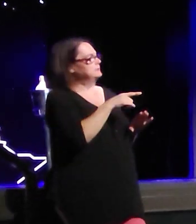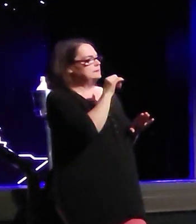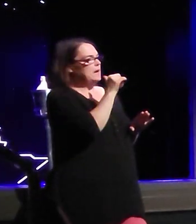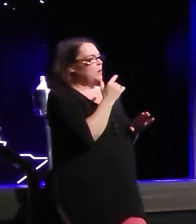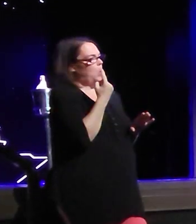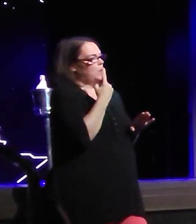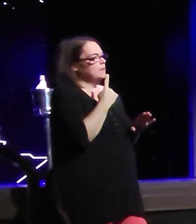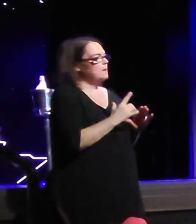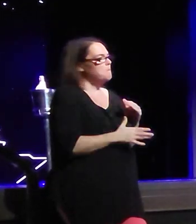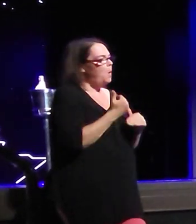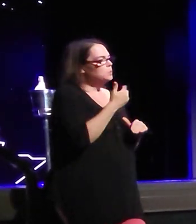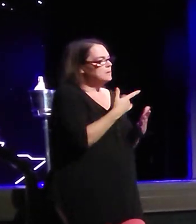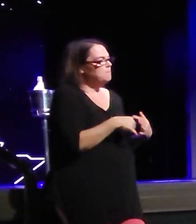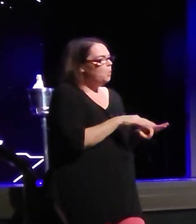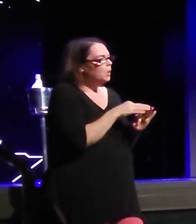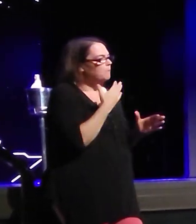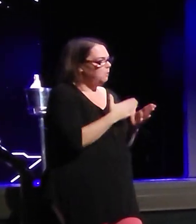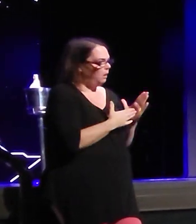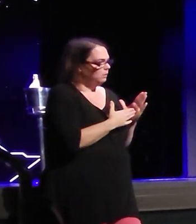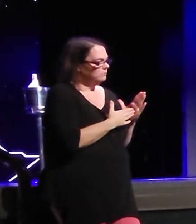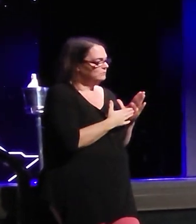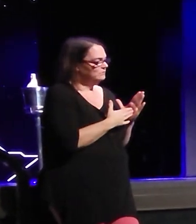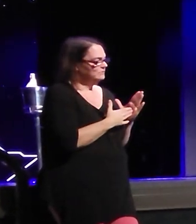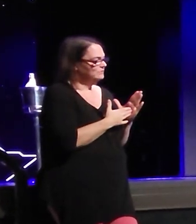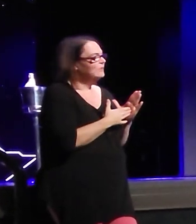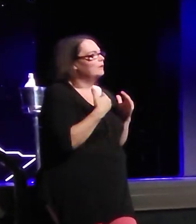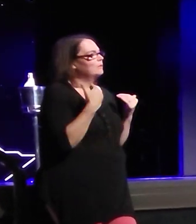important part. So,